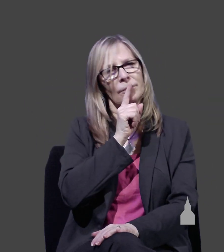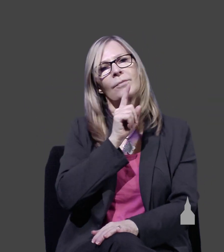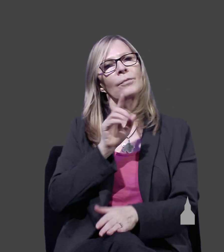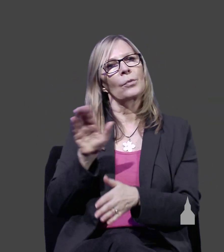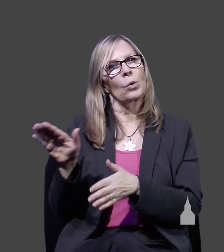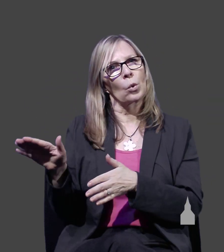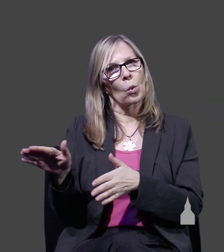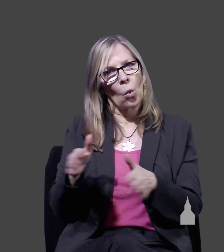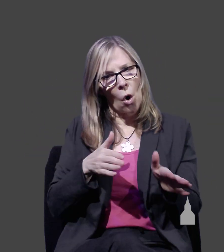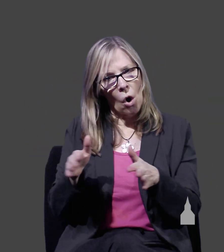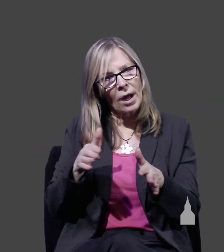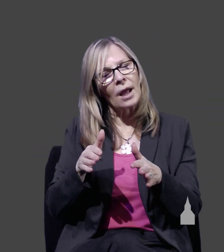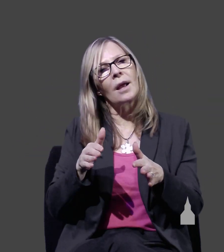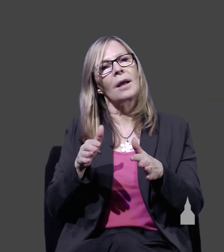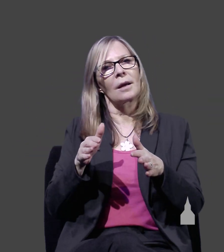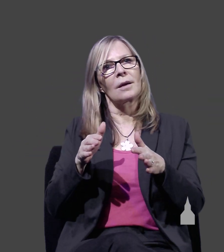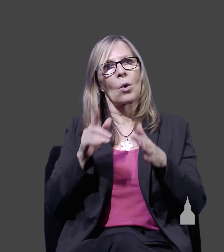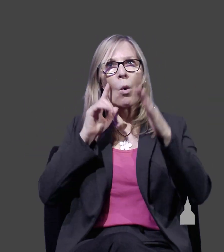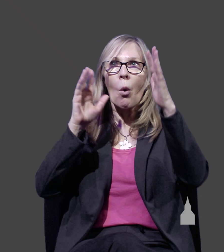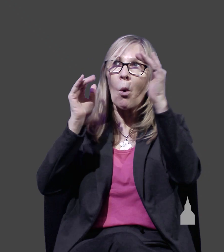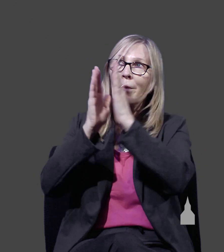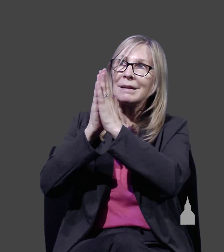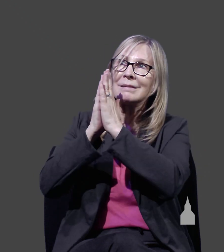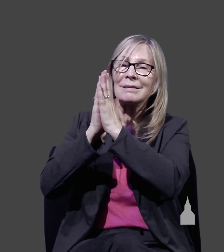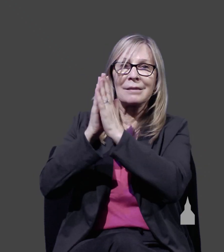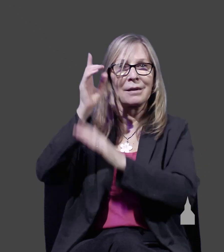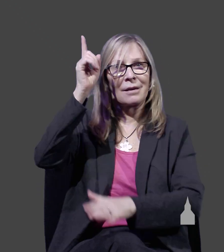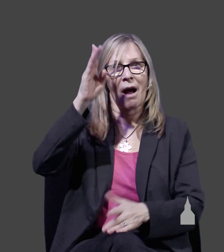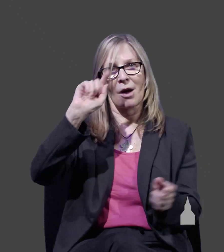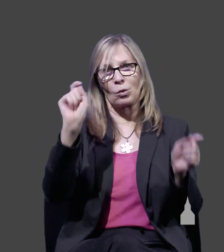to the word with the hope that God will change their heart.